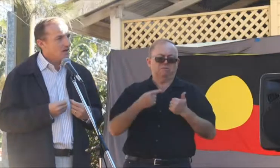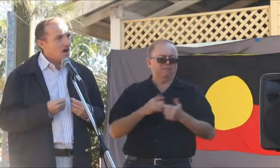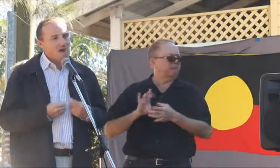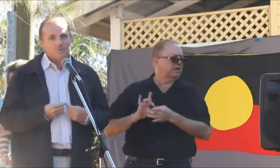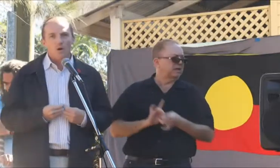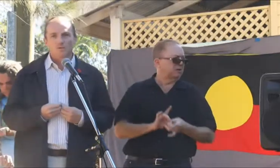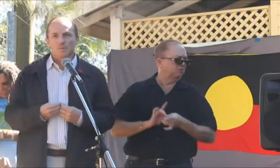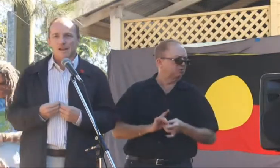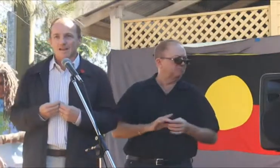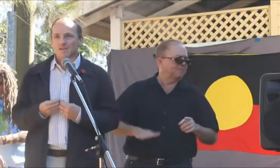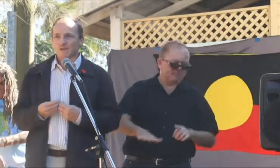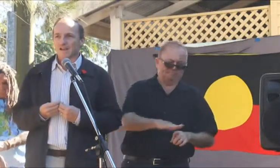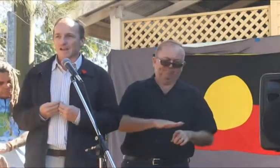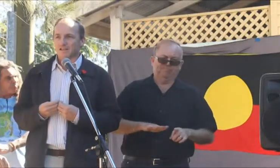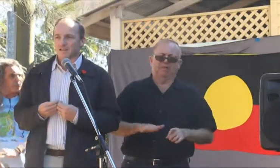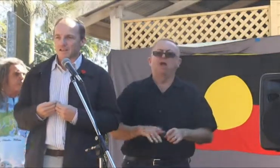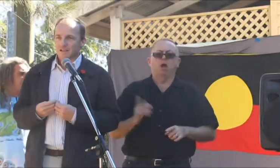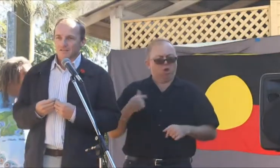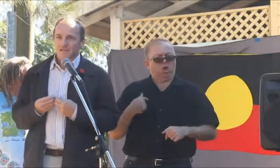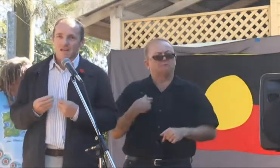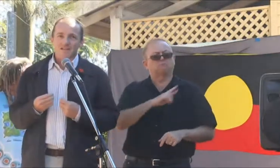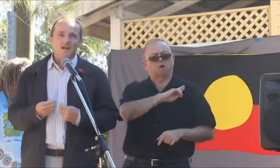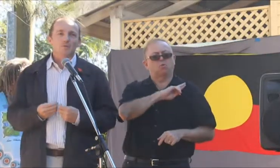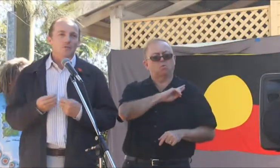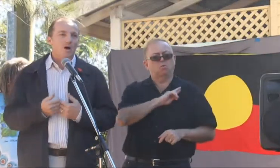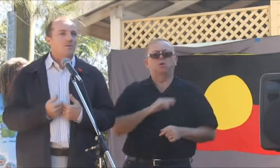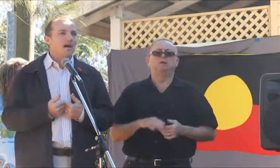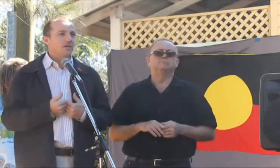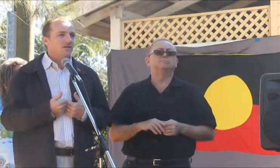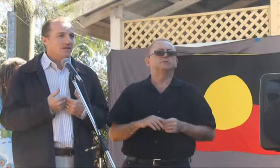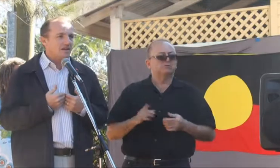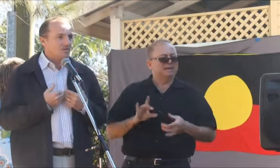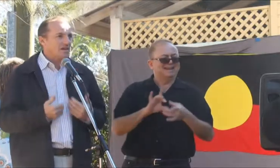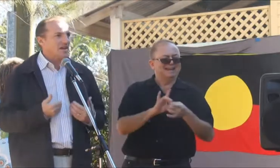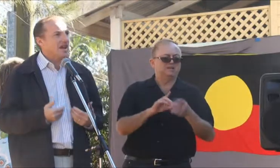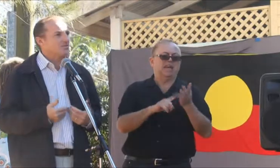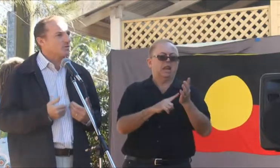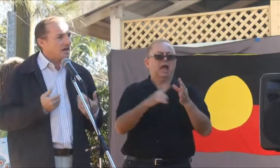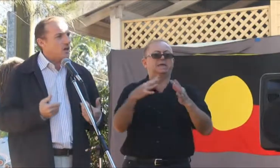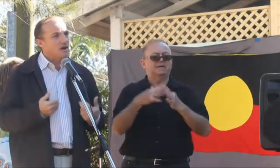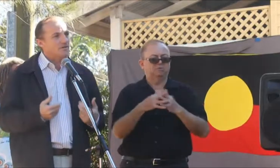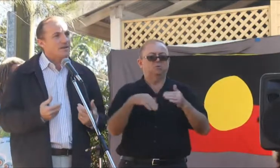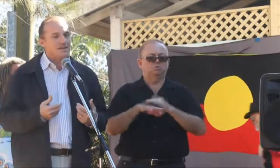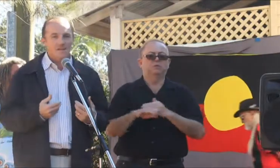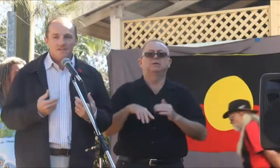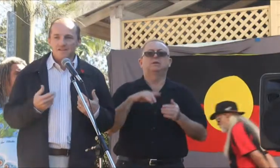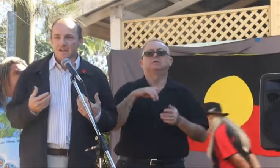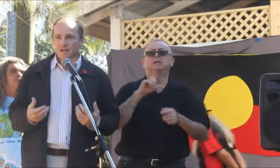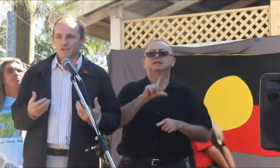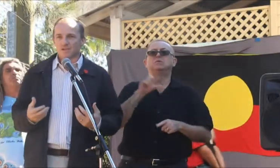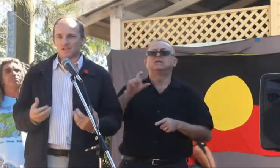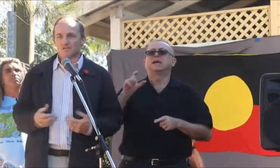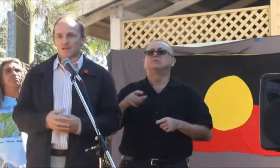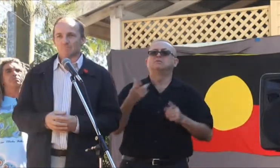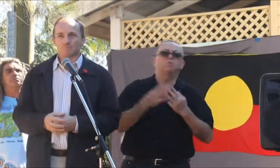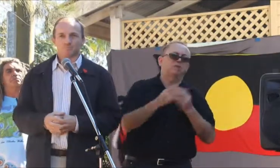that I have a role to play in reconnecting the LAW that I'm a part of in running a council with the LORE that is our